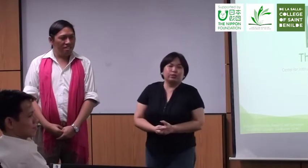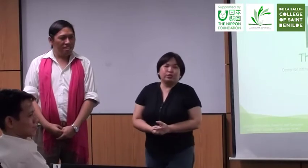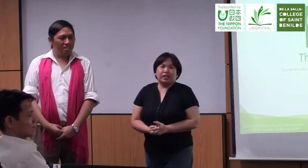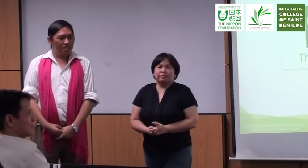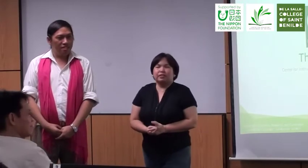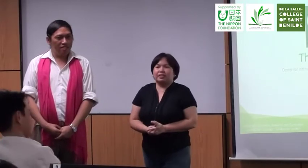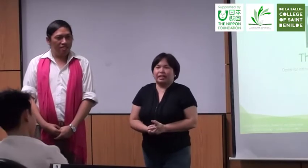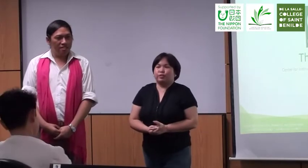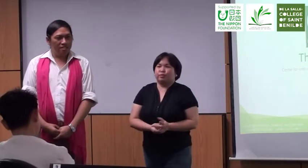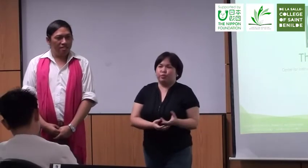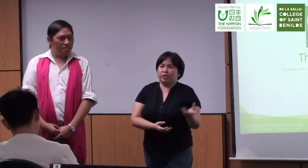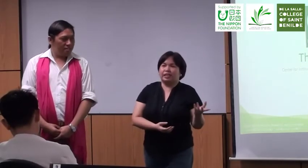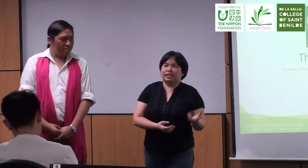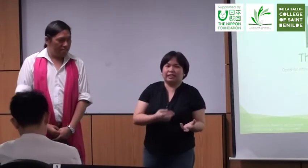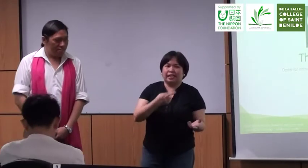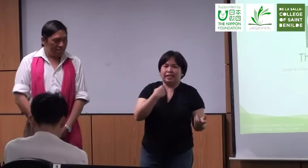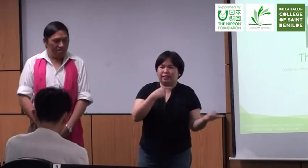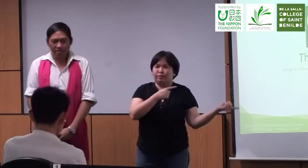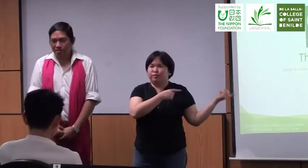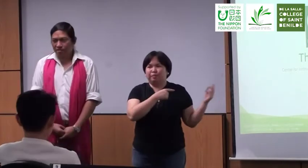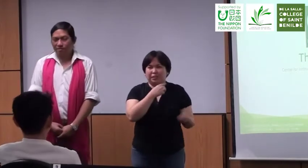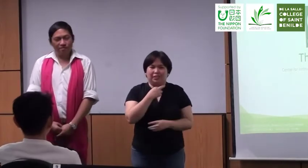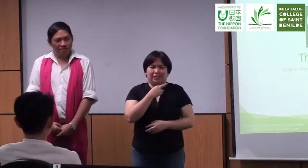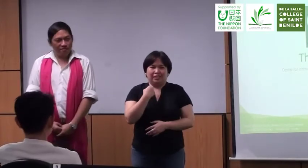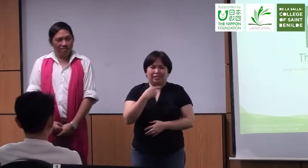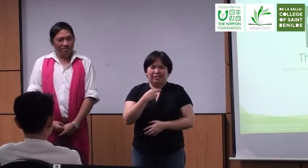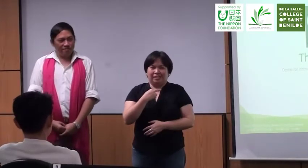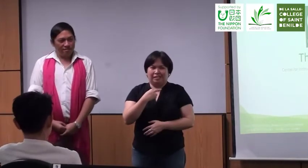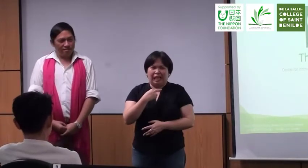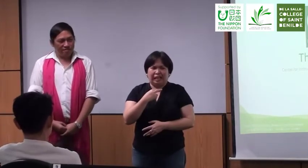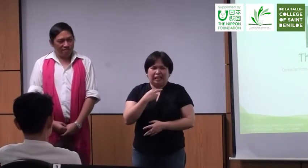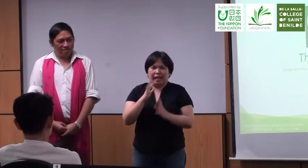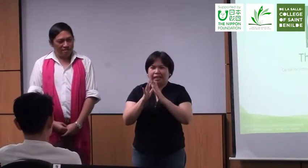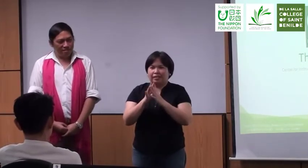So you use Google Drive in your classroom, which has techniques.